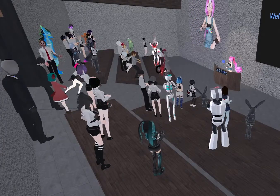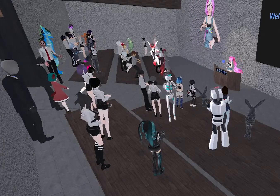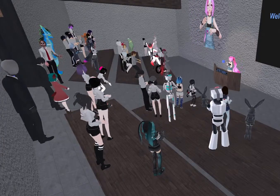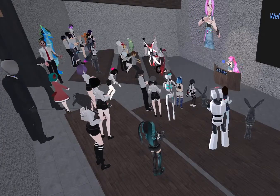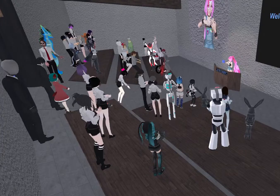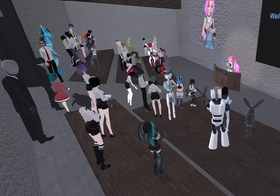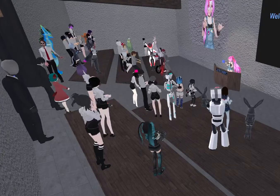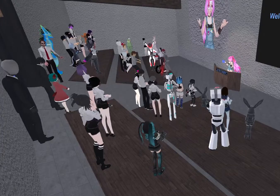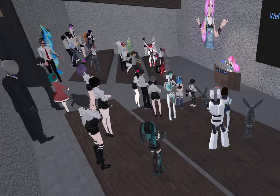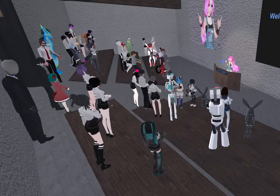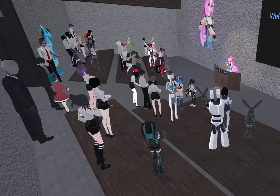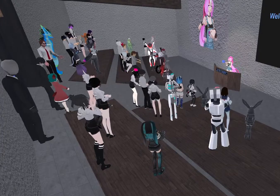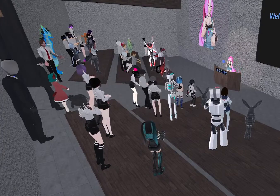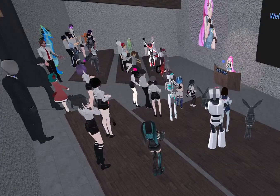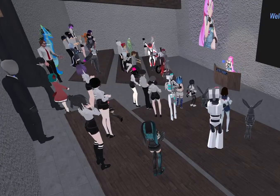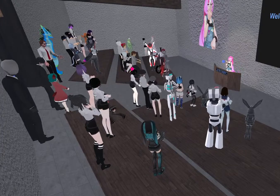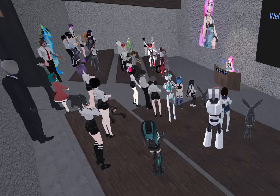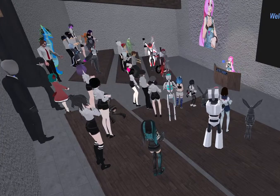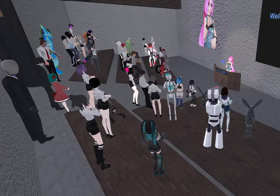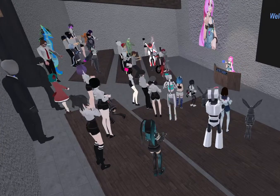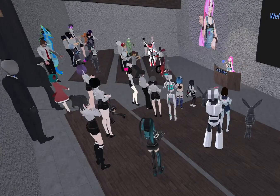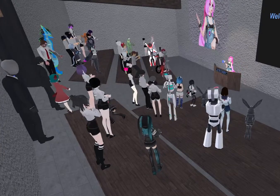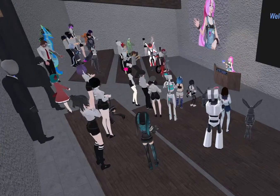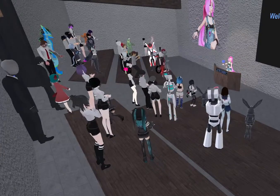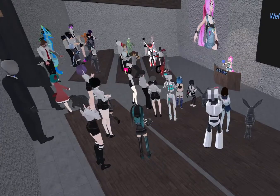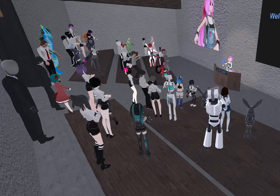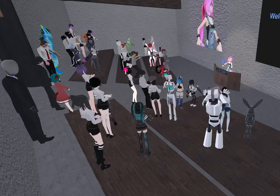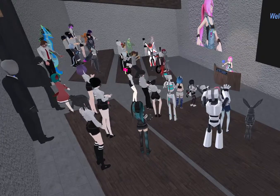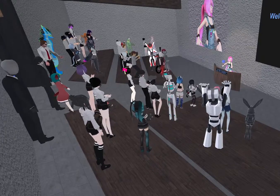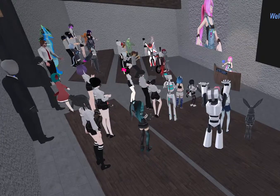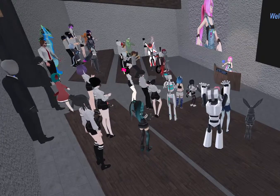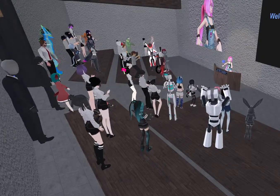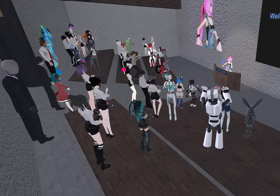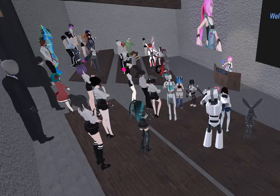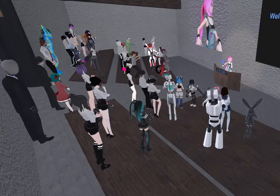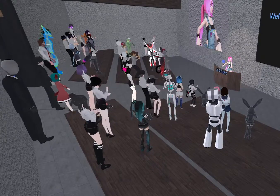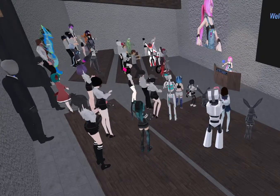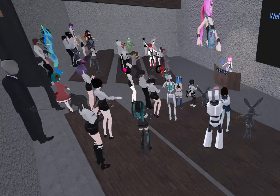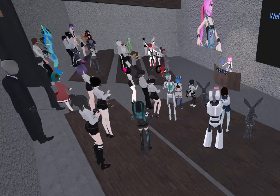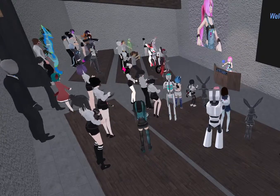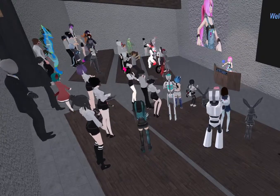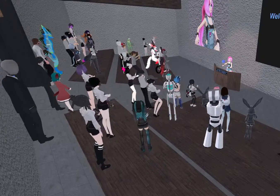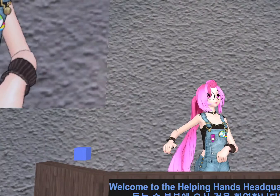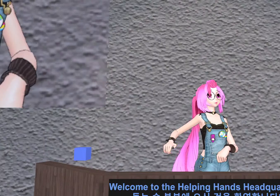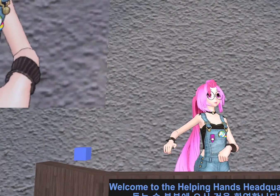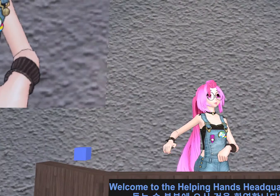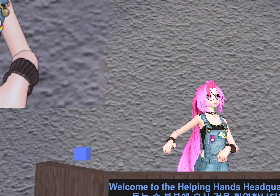Cool. Okay, how is everyone? I haven't seen you guys in a while.